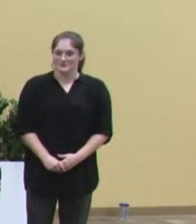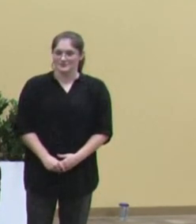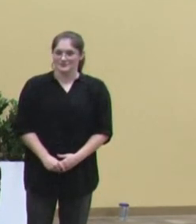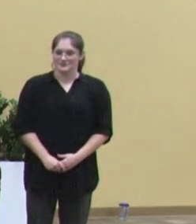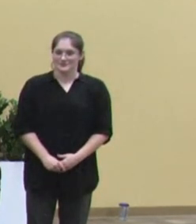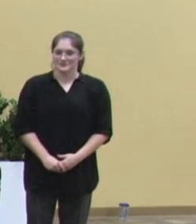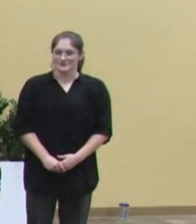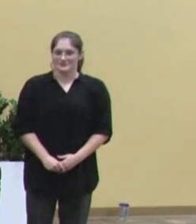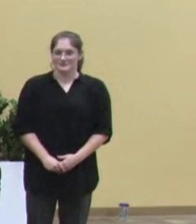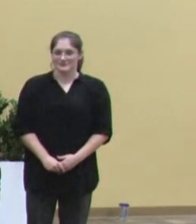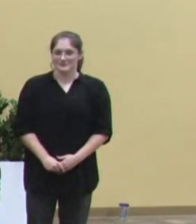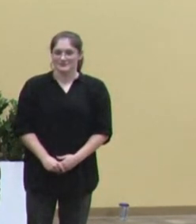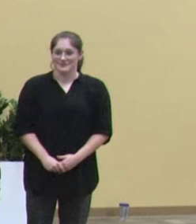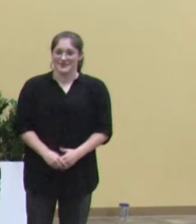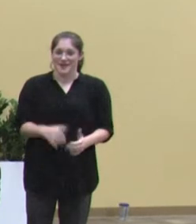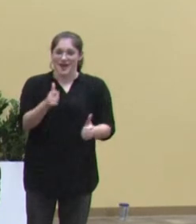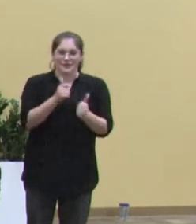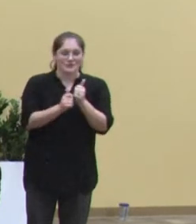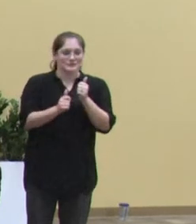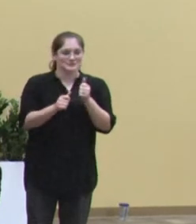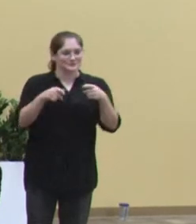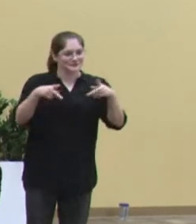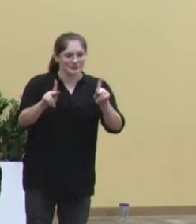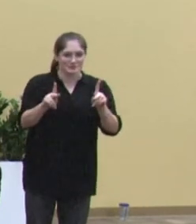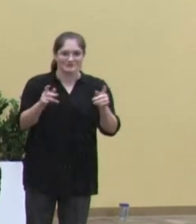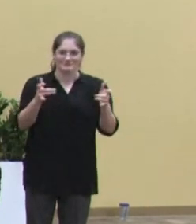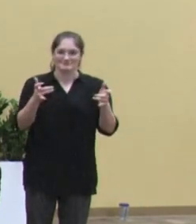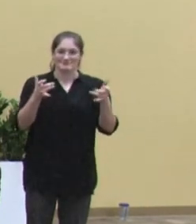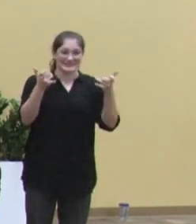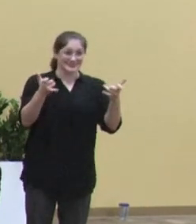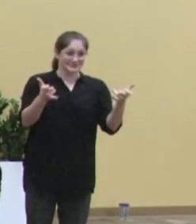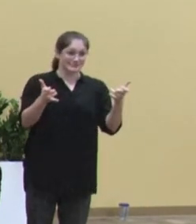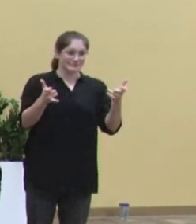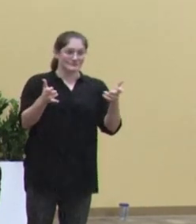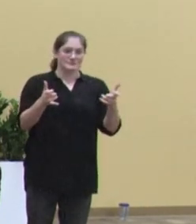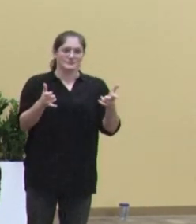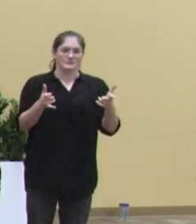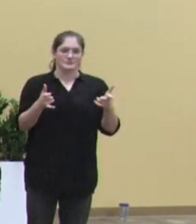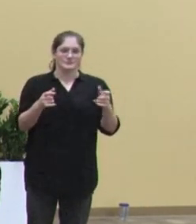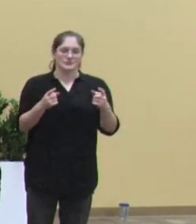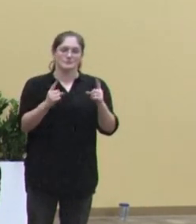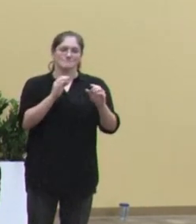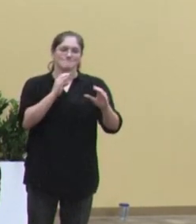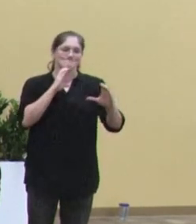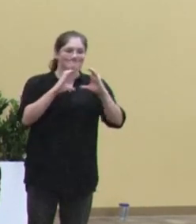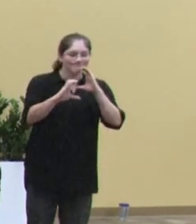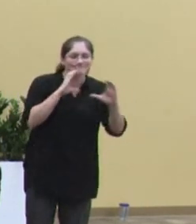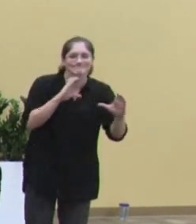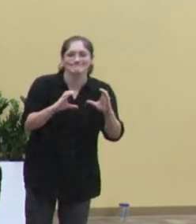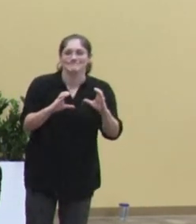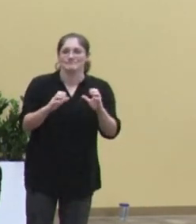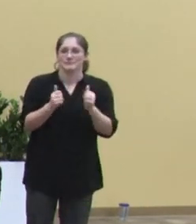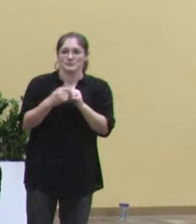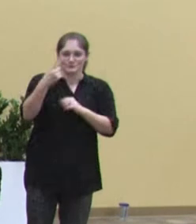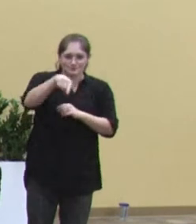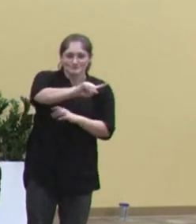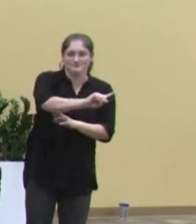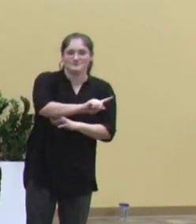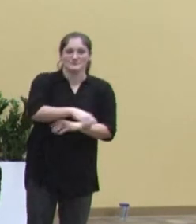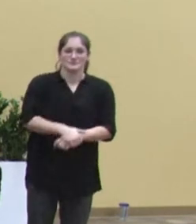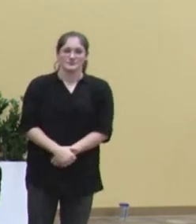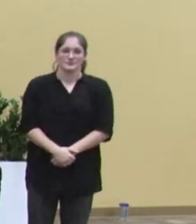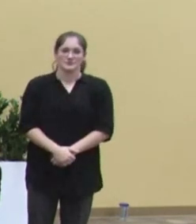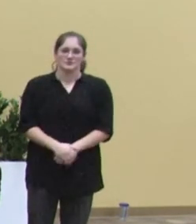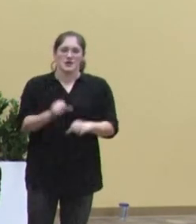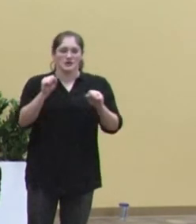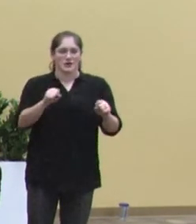I take every opportunity like this as a dialogue. And so I want to hear as well from you about how we might better get to